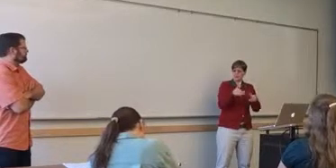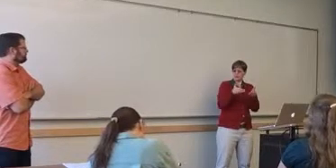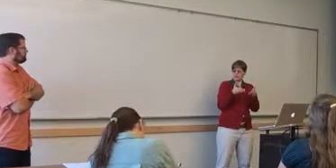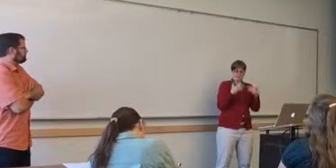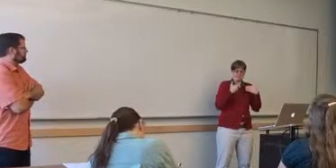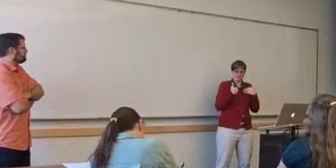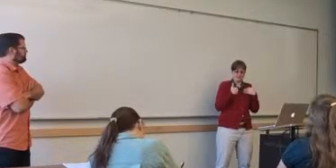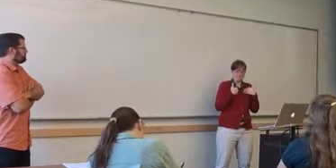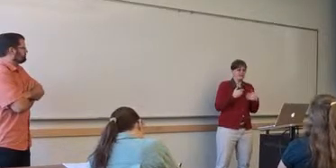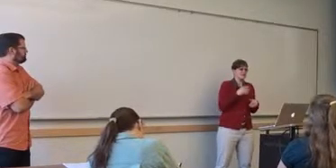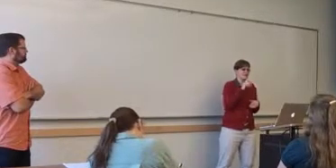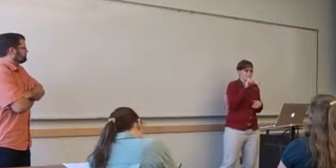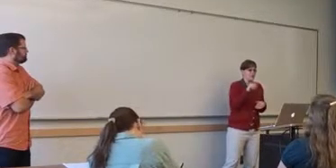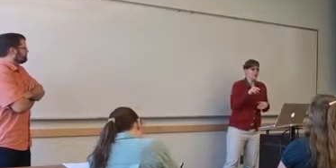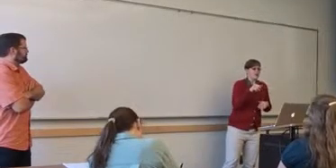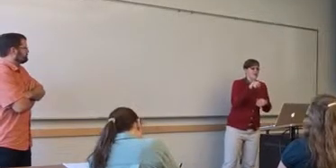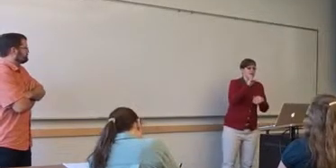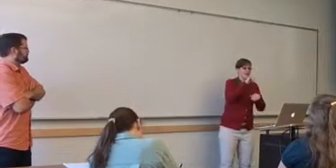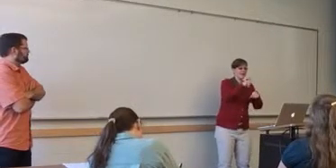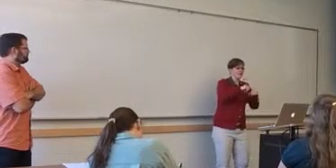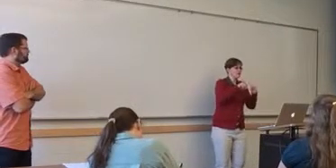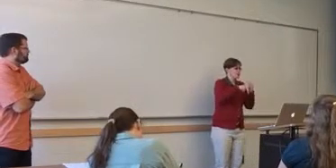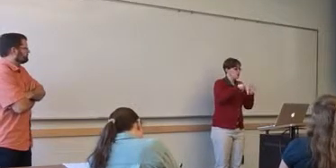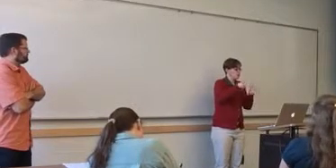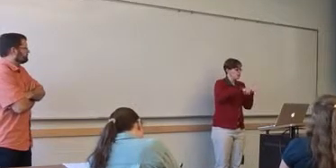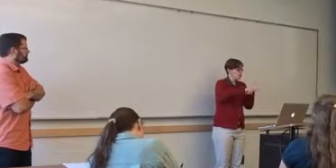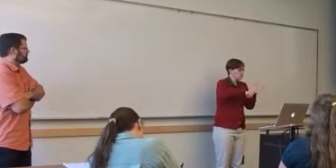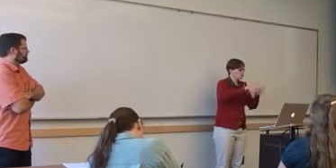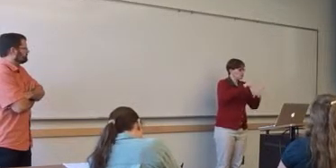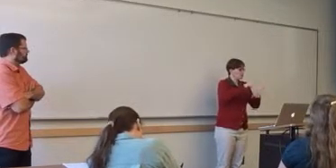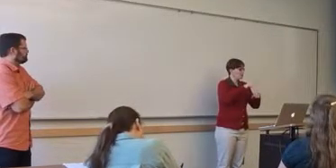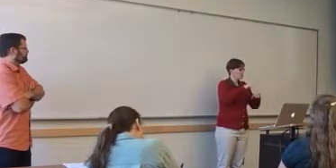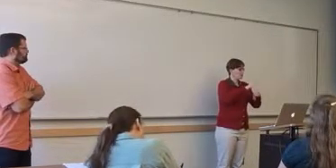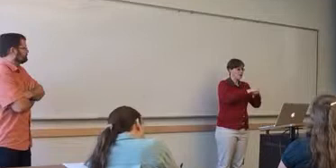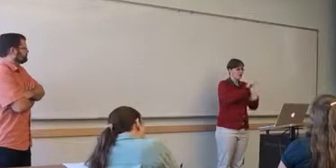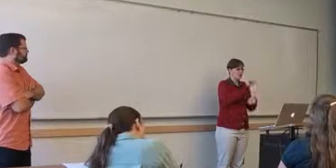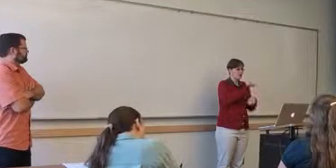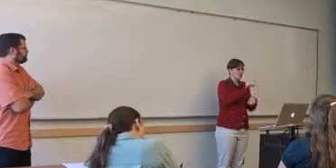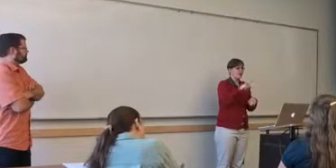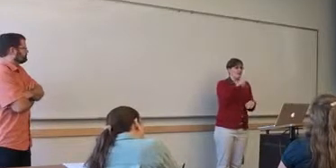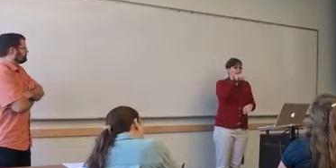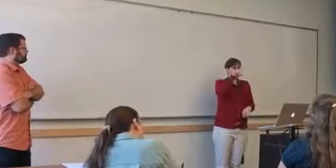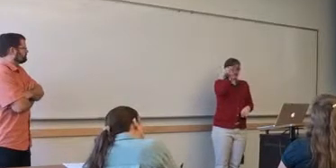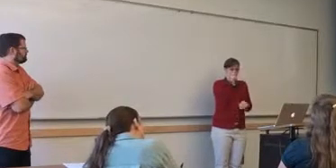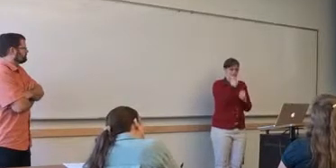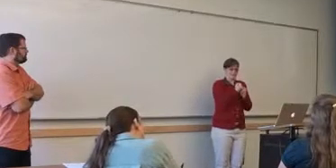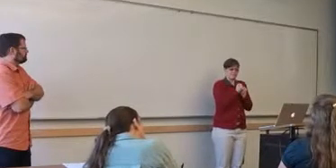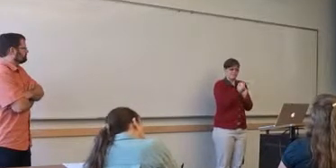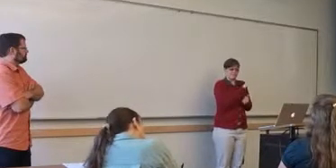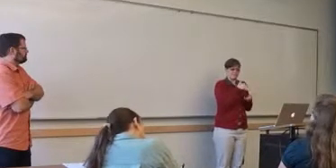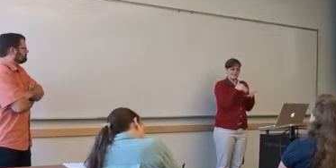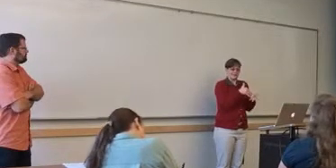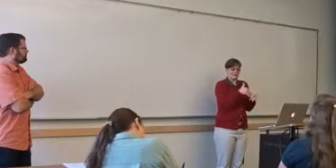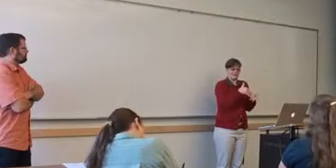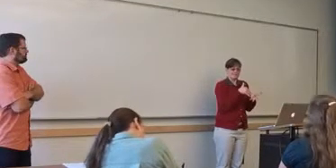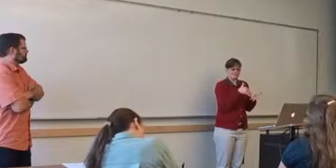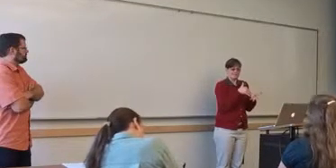that ASL is a language. And he studied, while he was studying